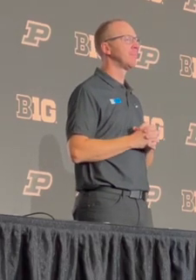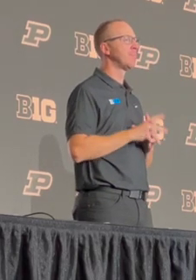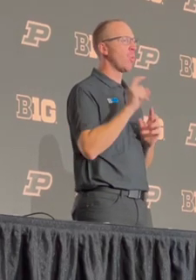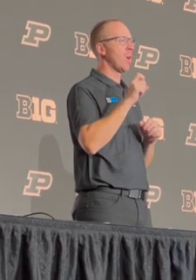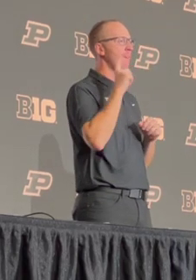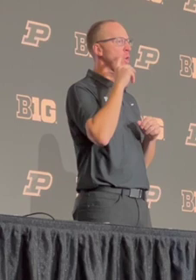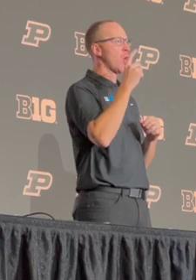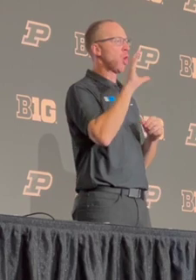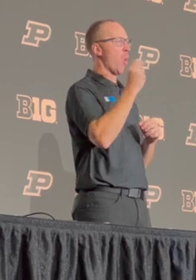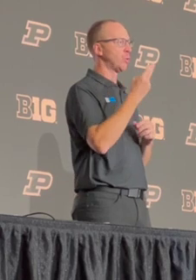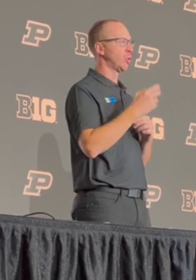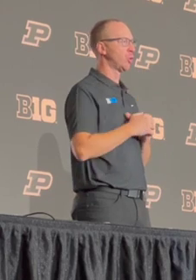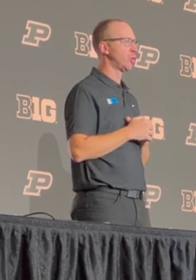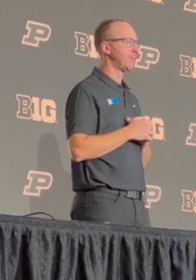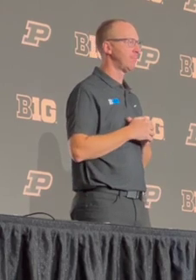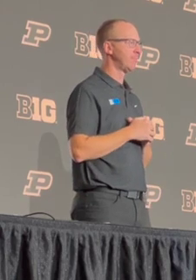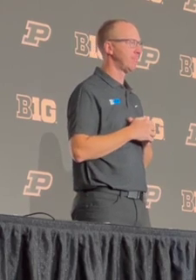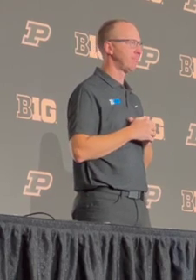Questions for Coach?